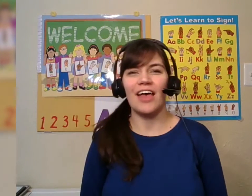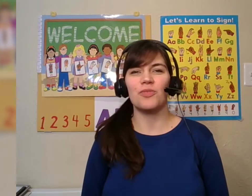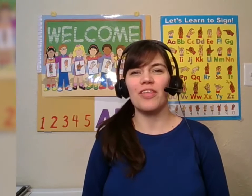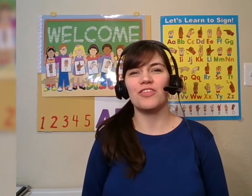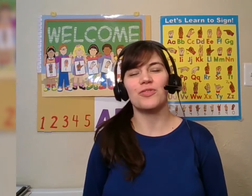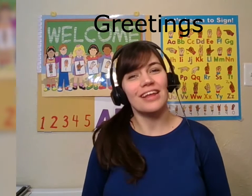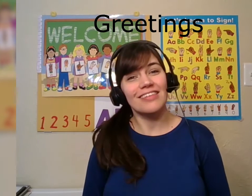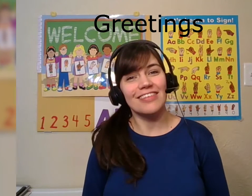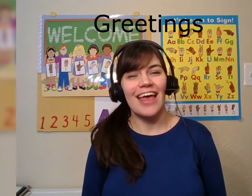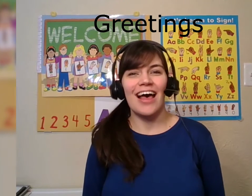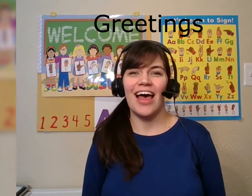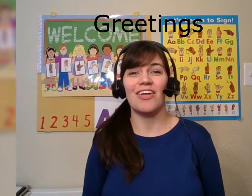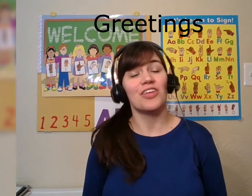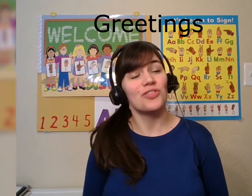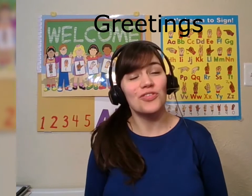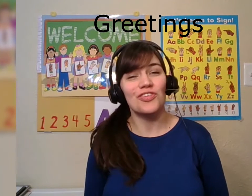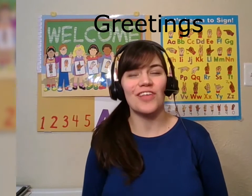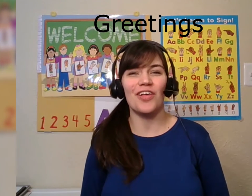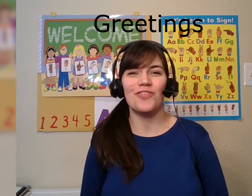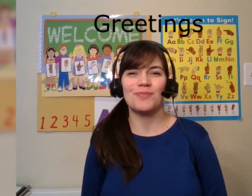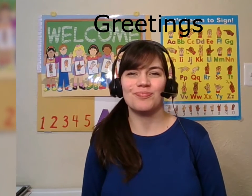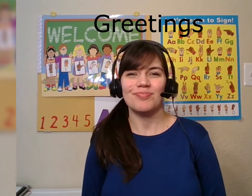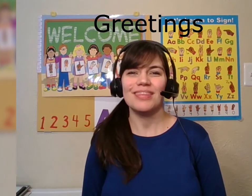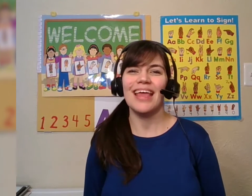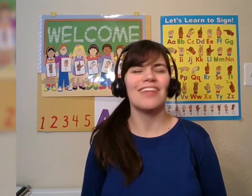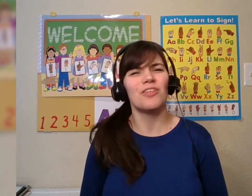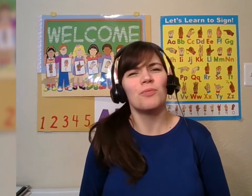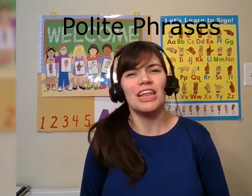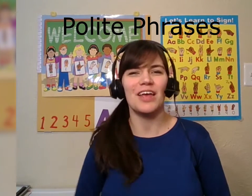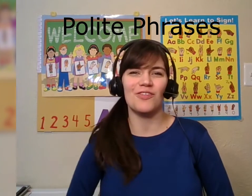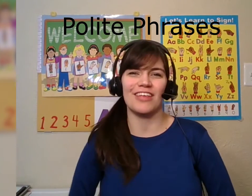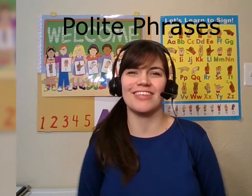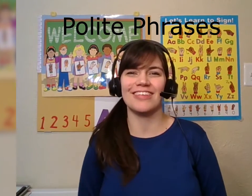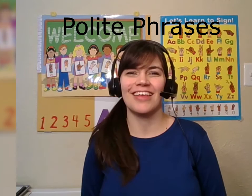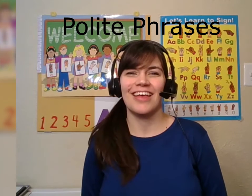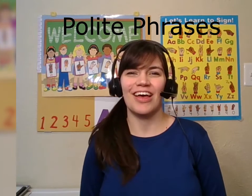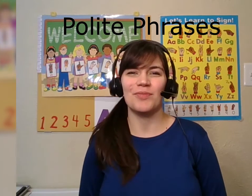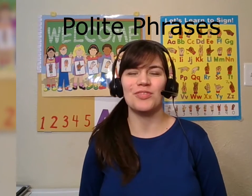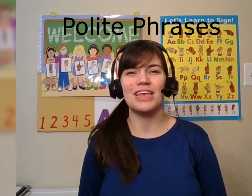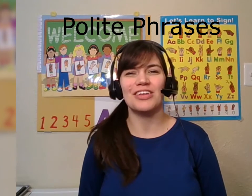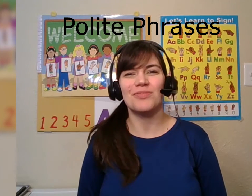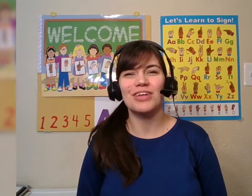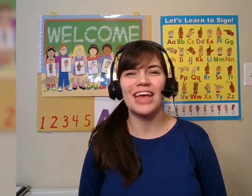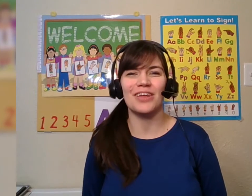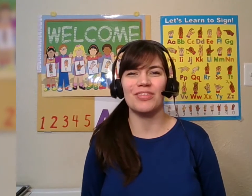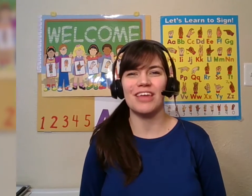well as greetings, how to introduce yourself, and some polite phrases to begin communicating with deaf